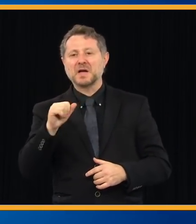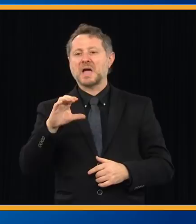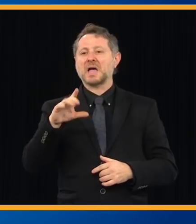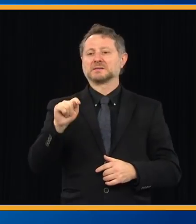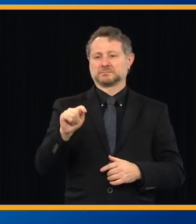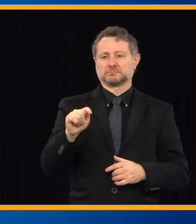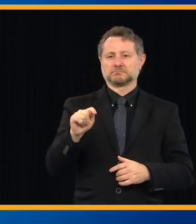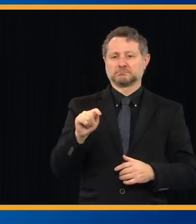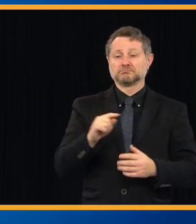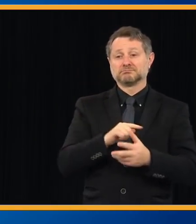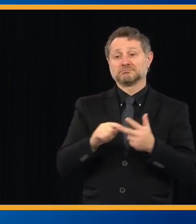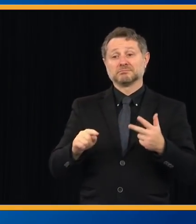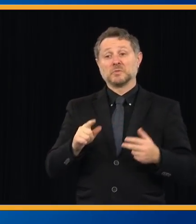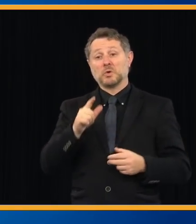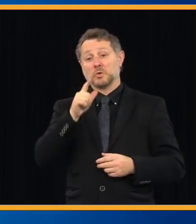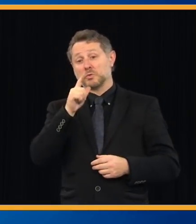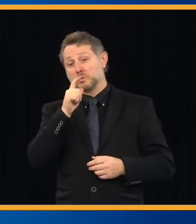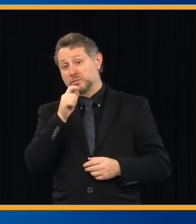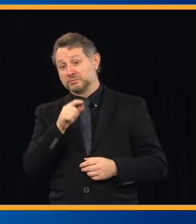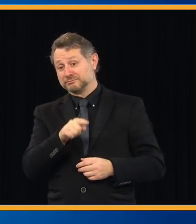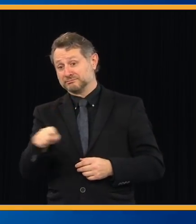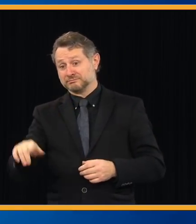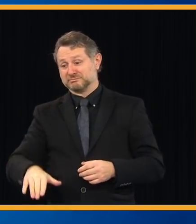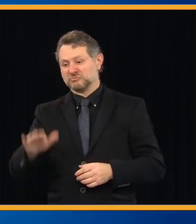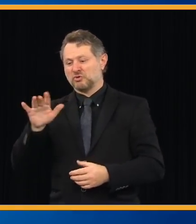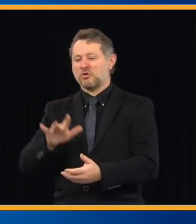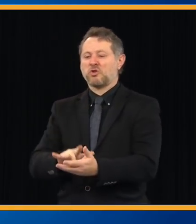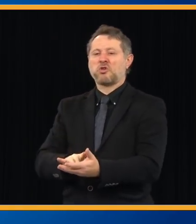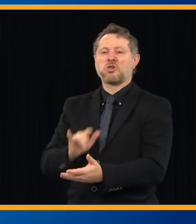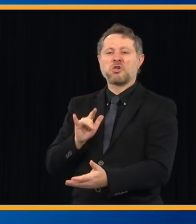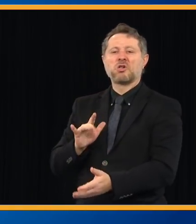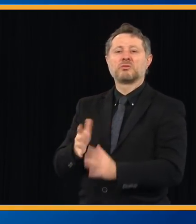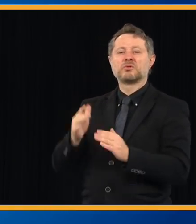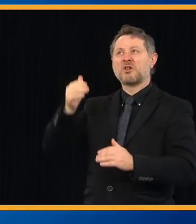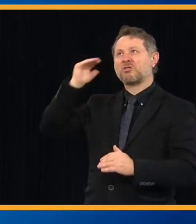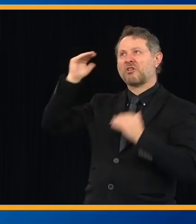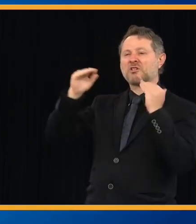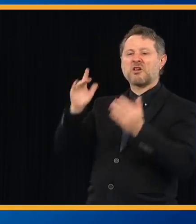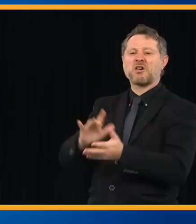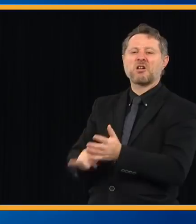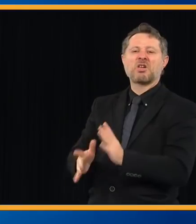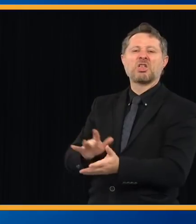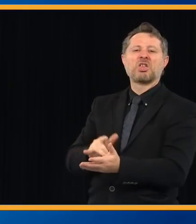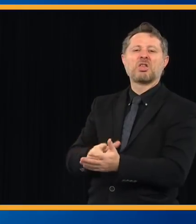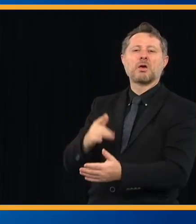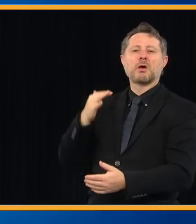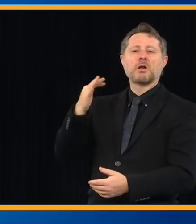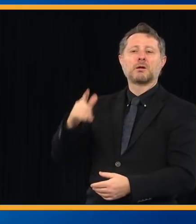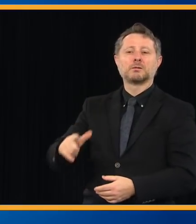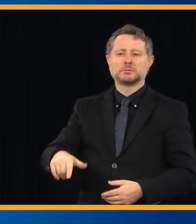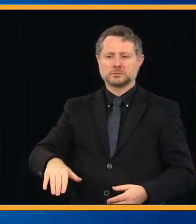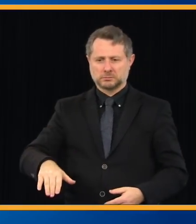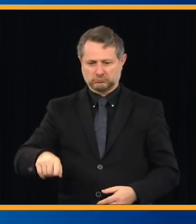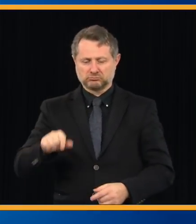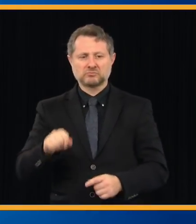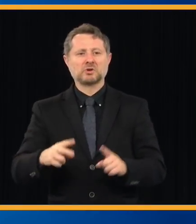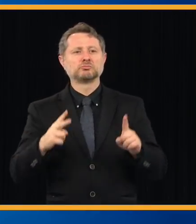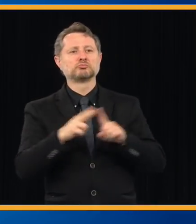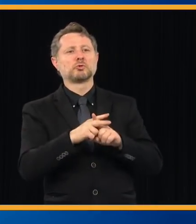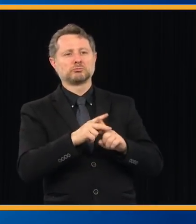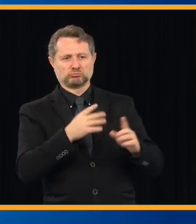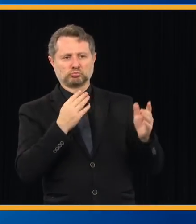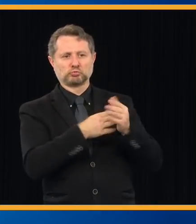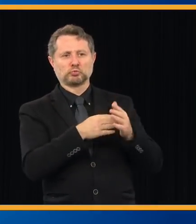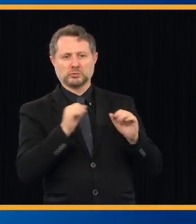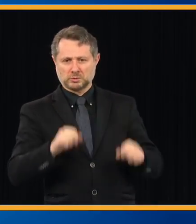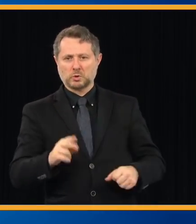survivors of sexual abuse as children to file a claim. We then had a window of time